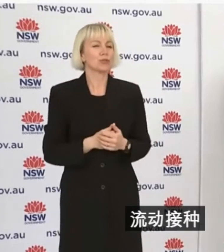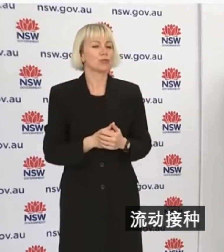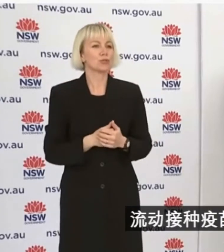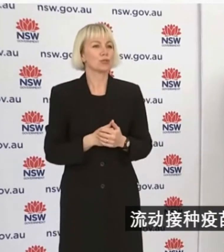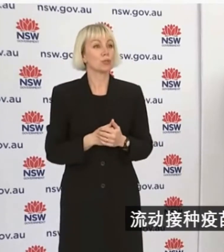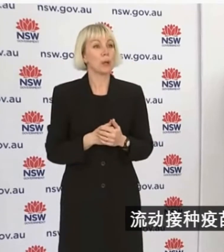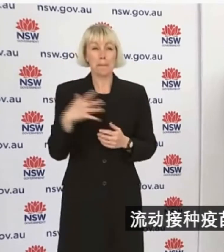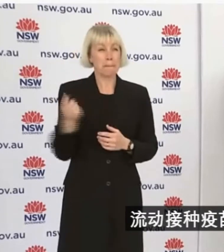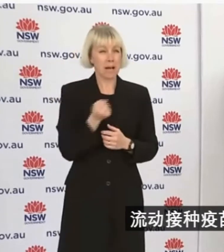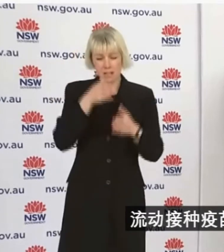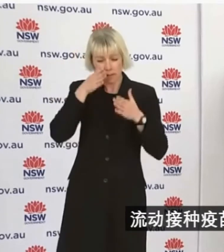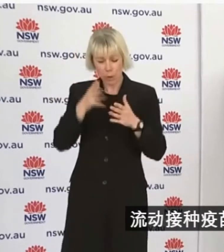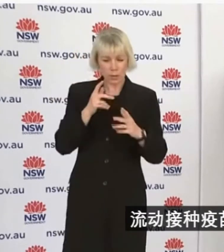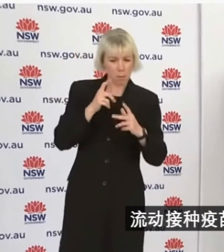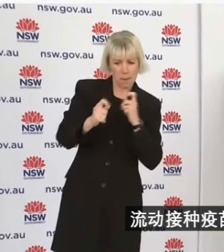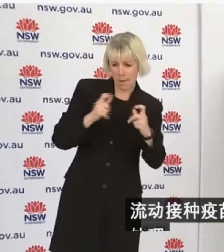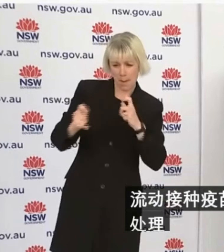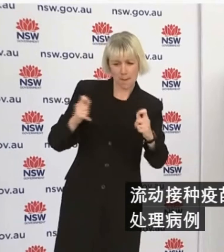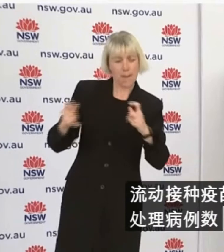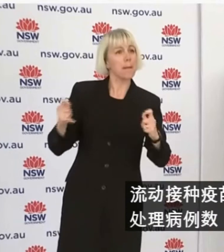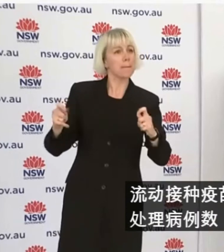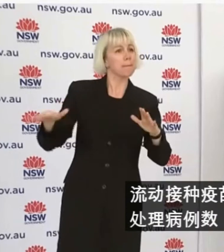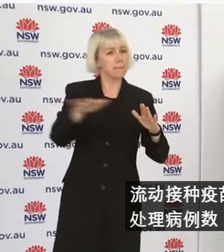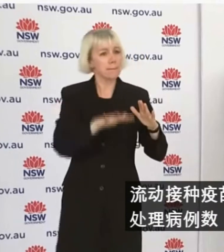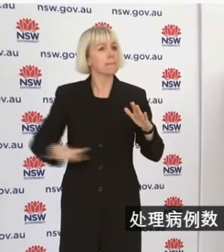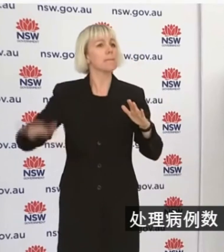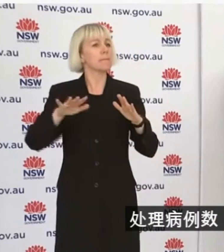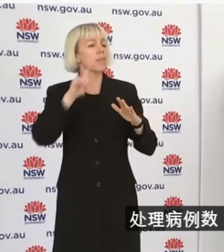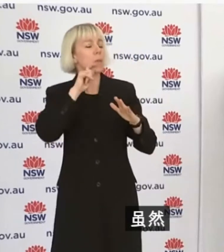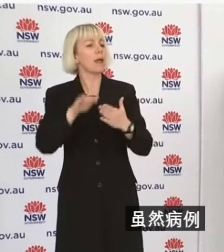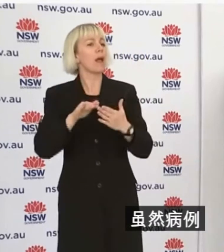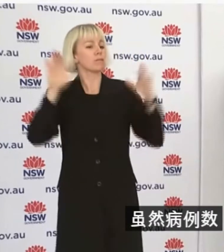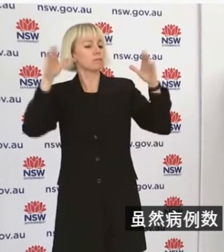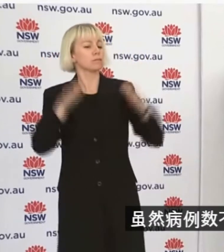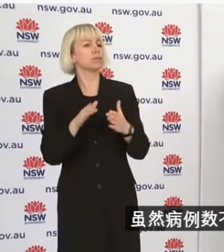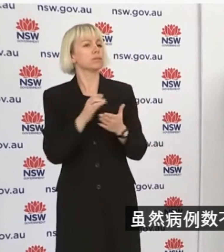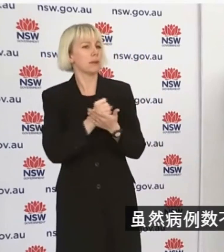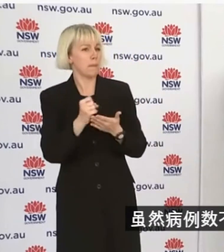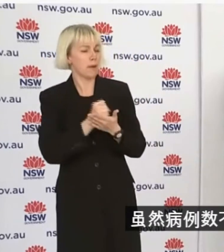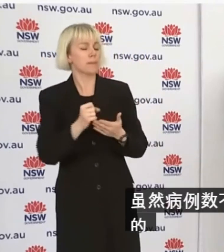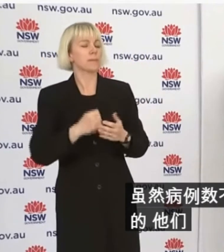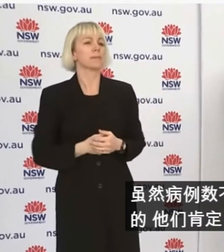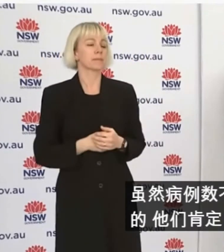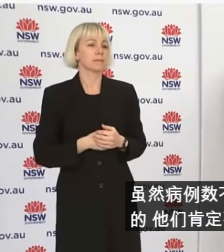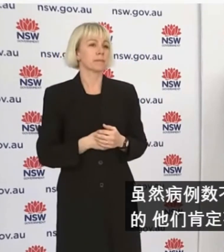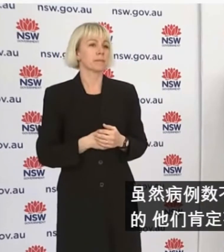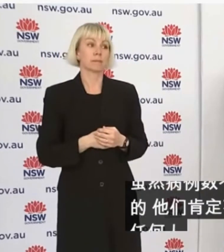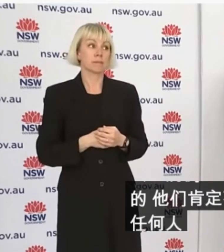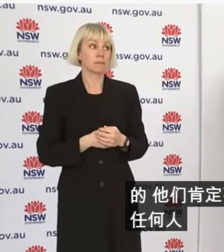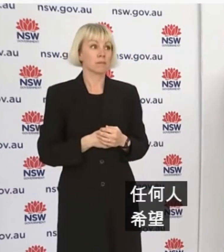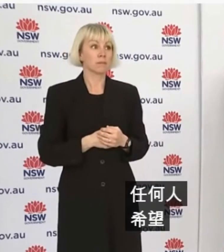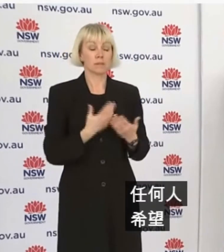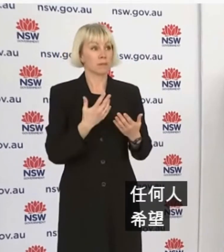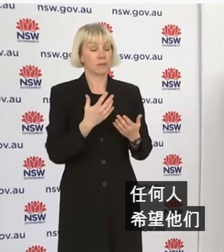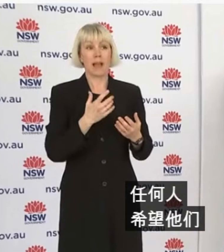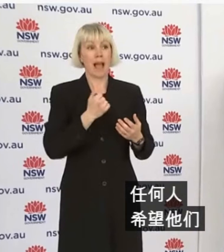mobile vaccinated, that will help us deal with the case numbers. And can I say, whilst the case numbers aren't where I'd like them to be, they're certainly not where anyone